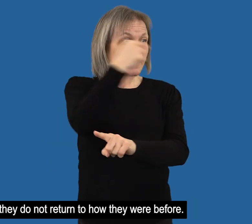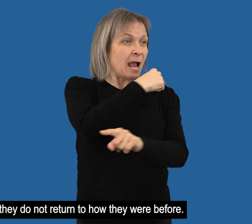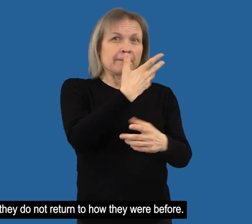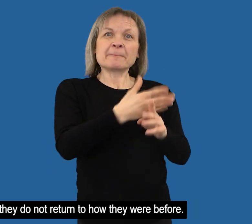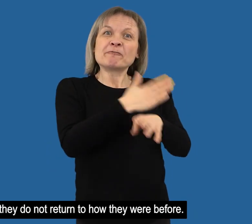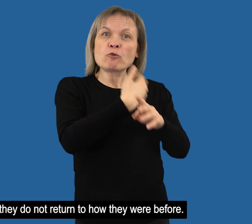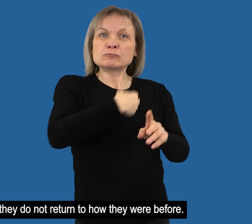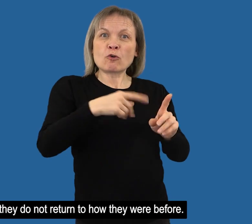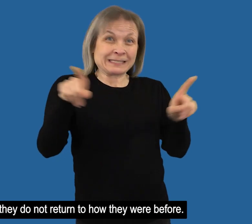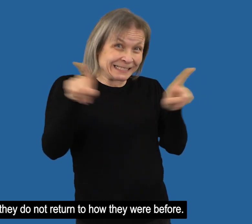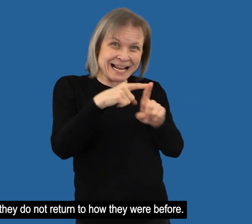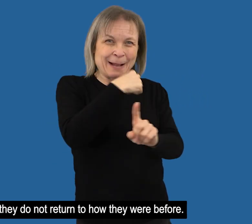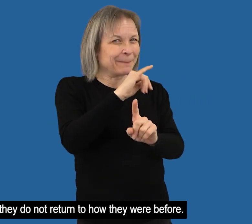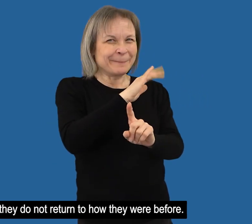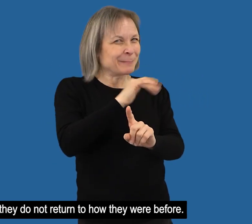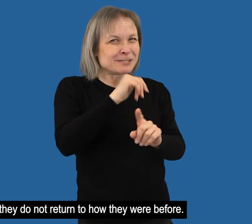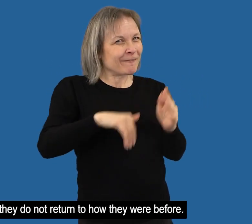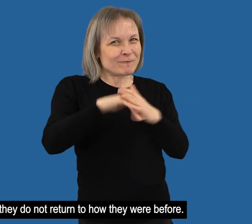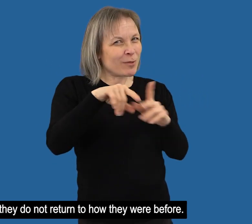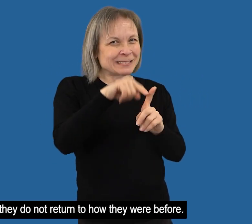But you might find they do not return to how they were before.